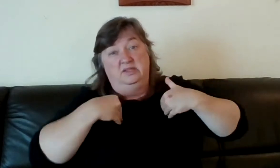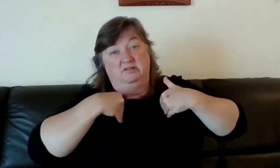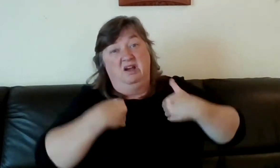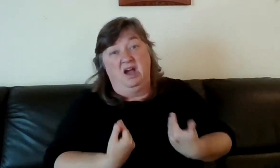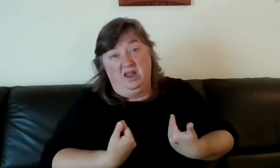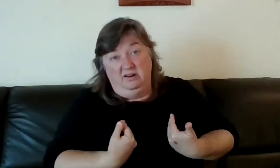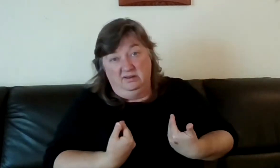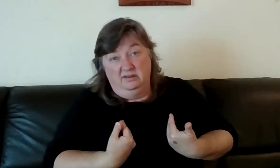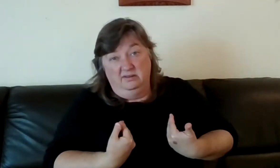they're tired.